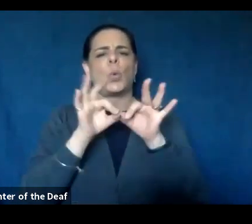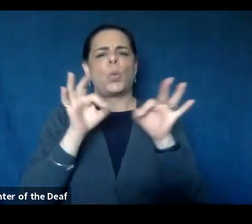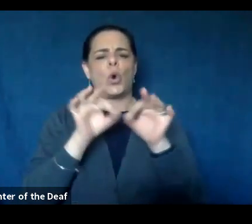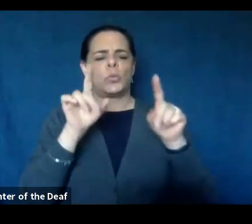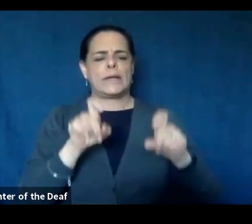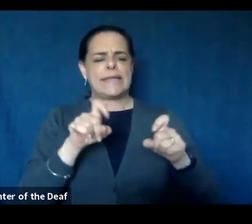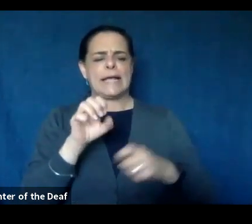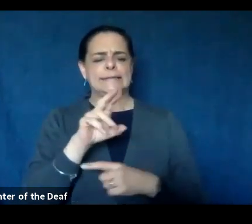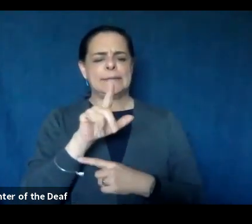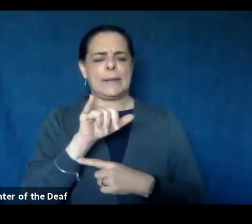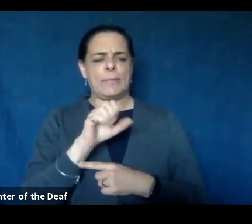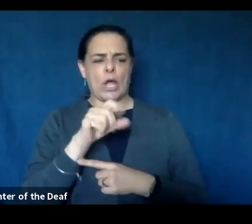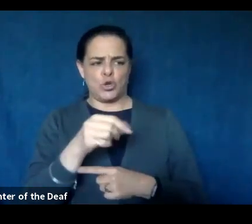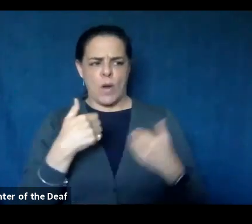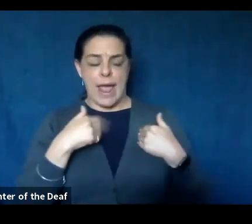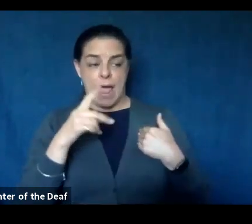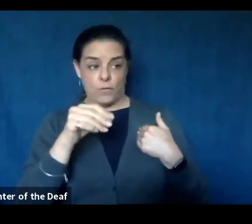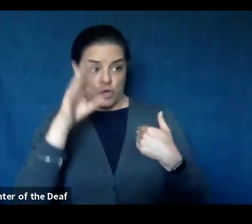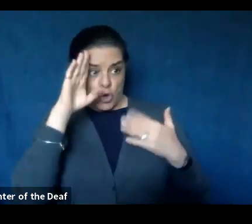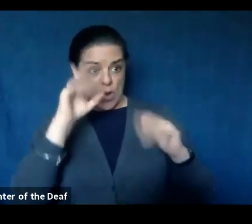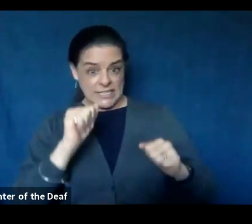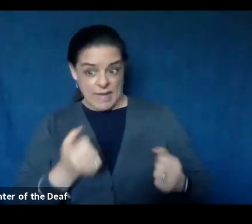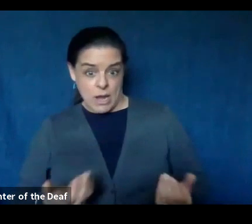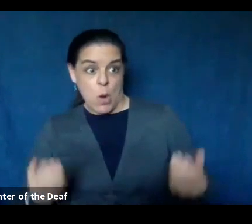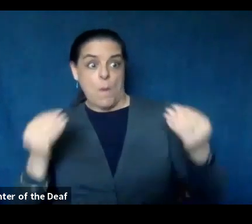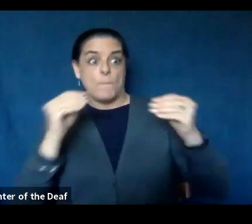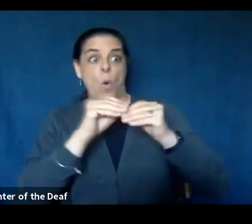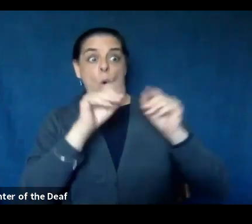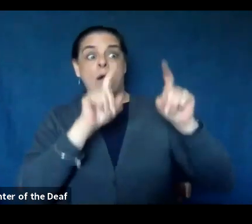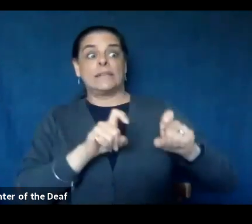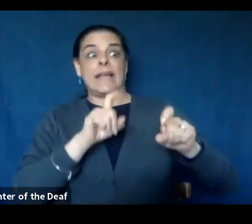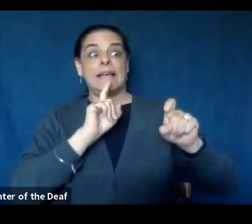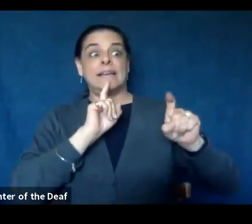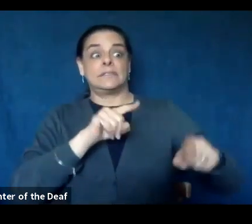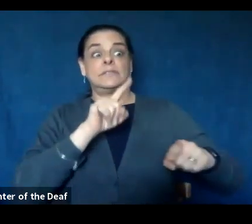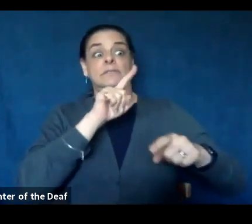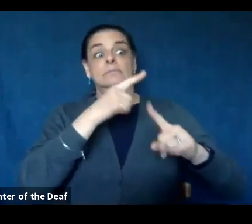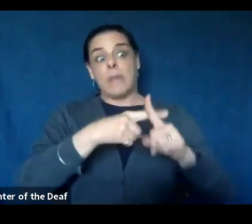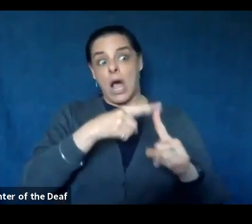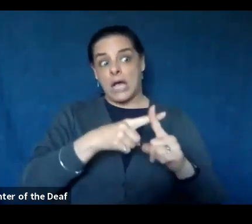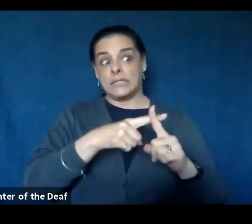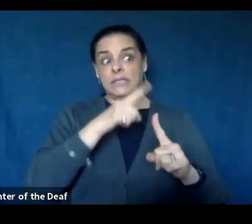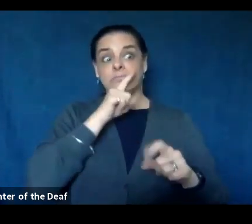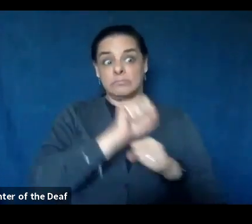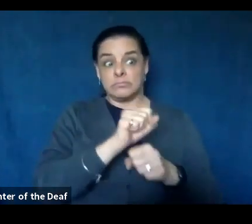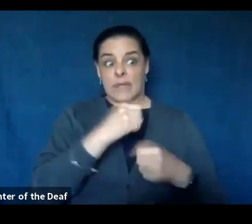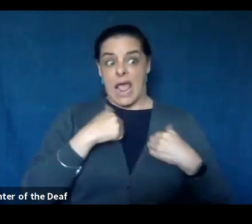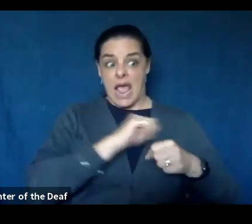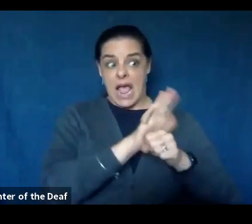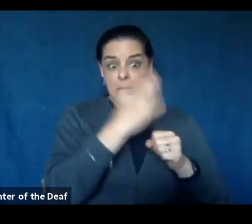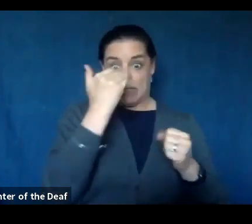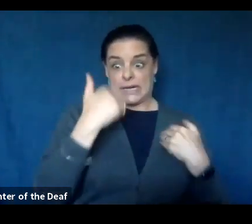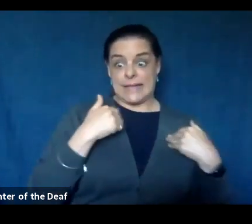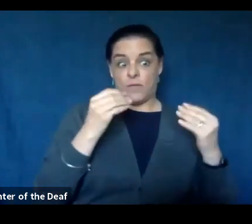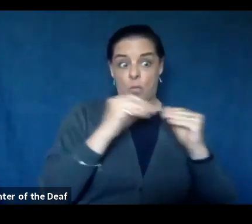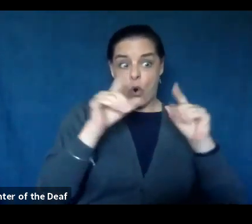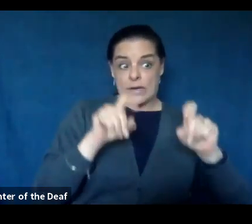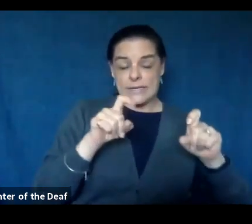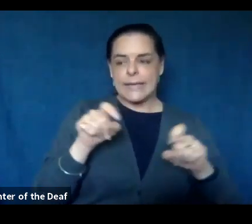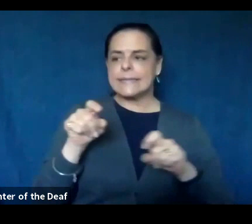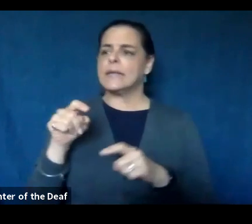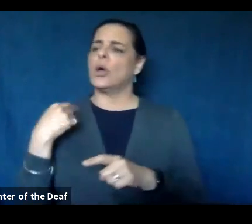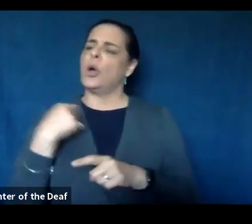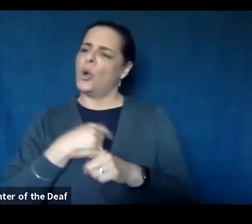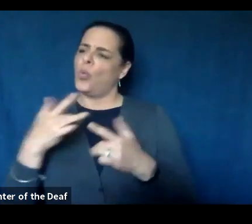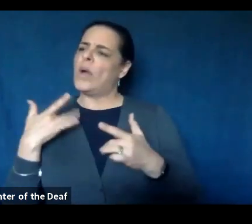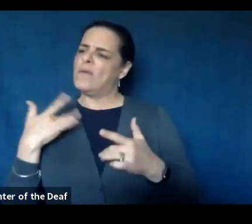see a spike in positive test results due to expanded testing? So we believe that we have enough testing supplies to last through this